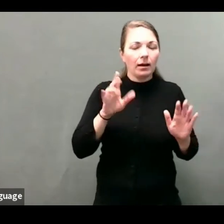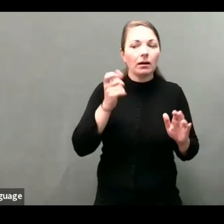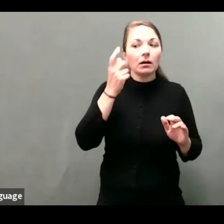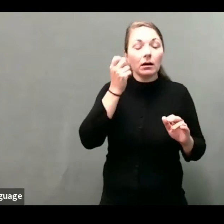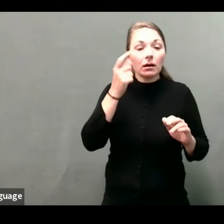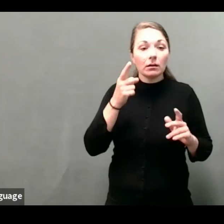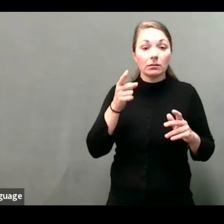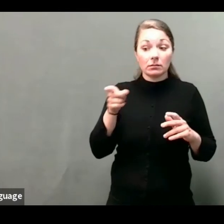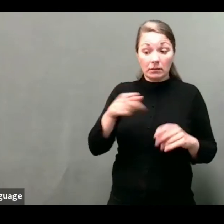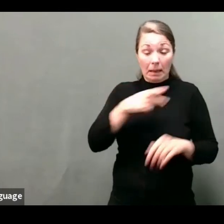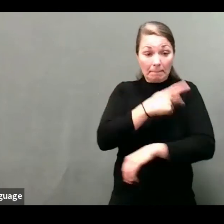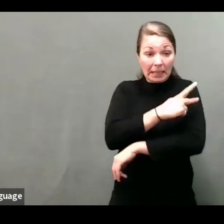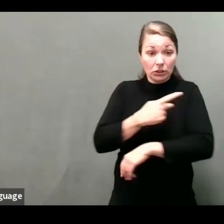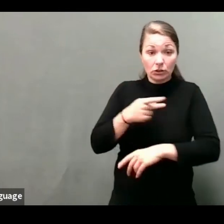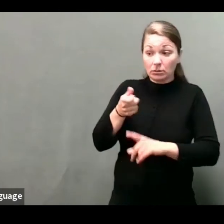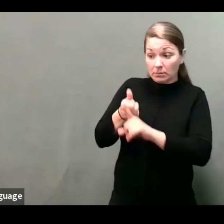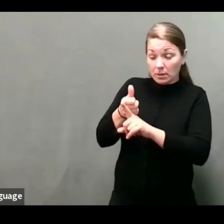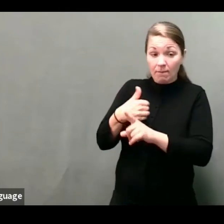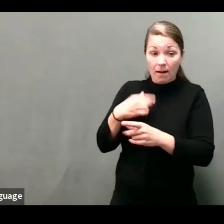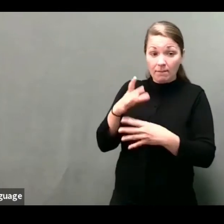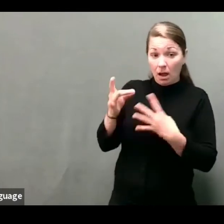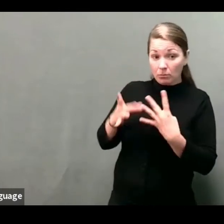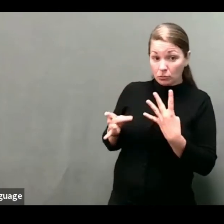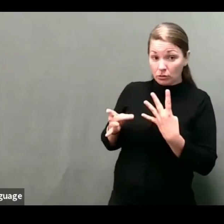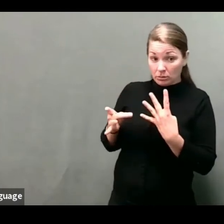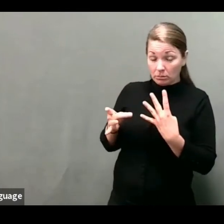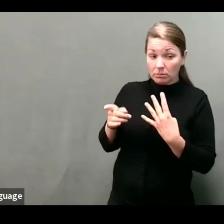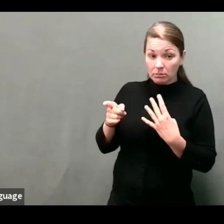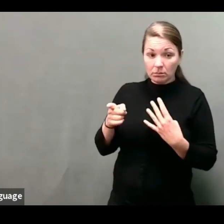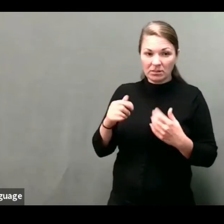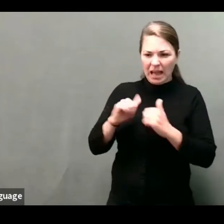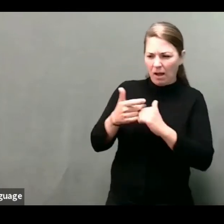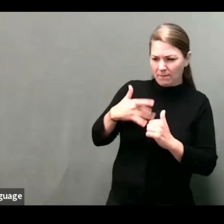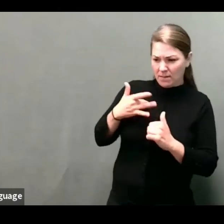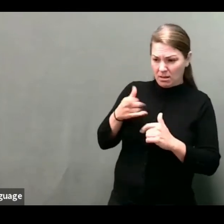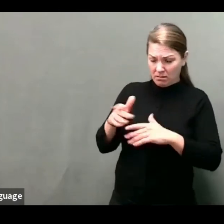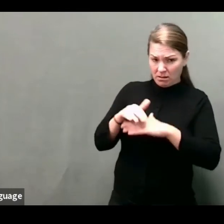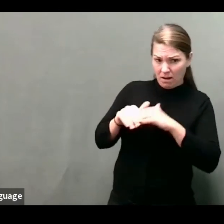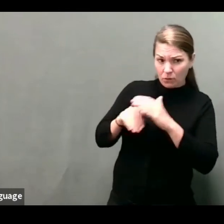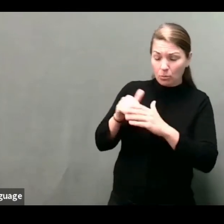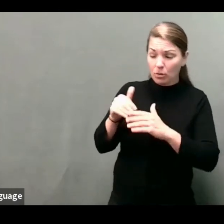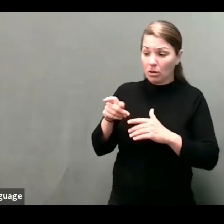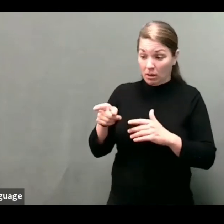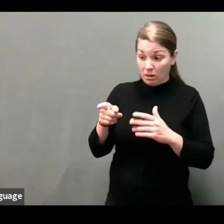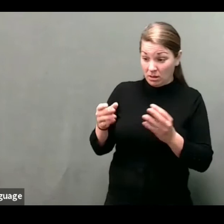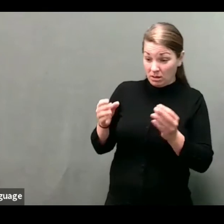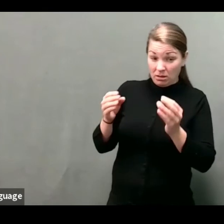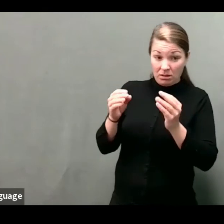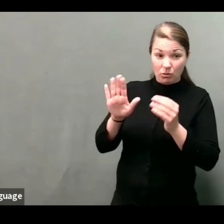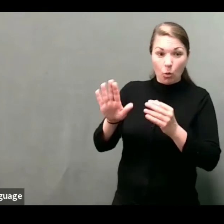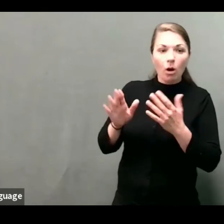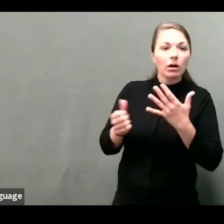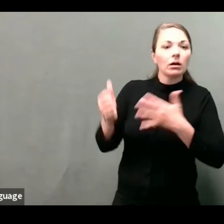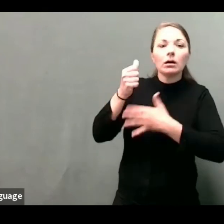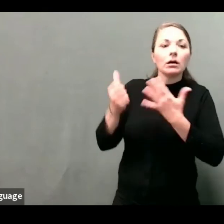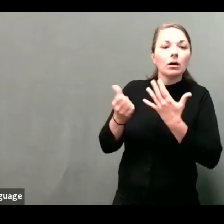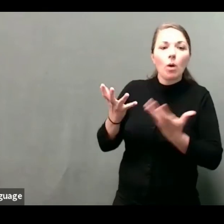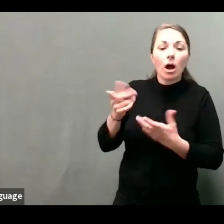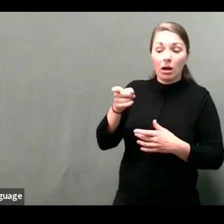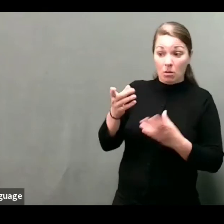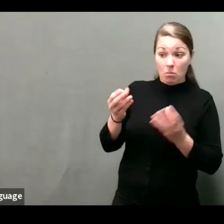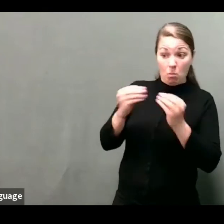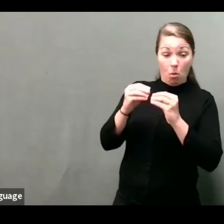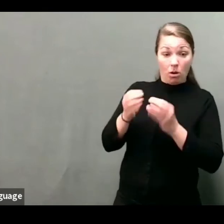by the SANE to choose where on that spectrum they feel most comfortable. Is it more important for them to not